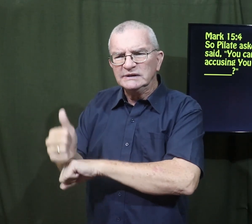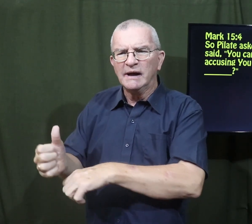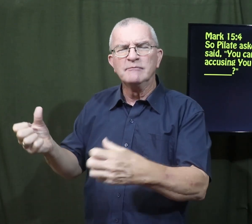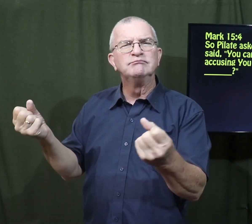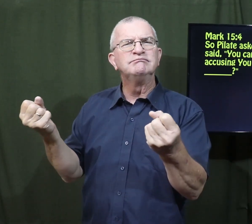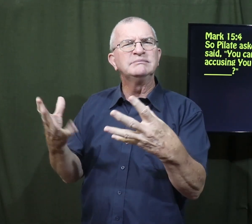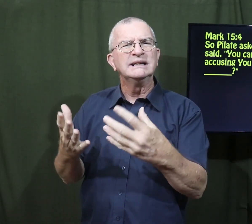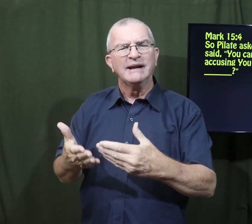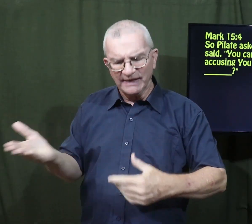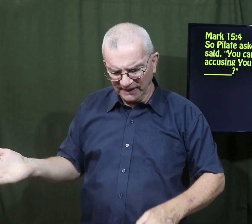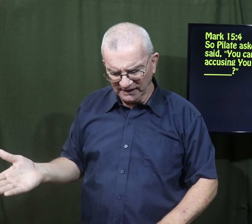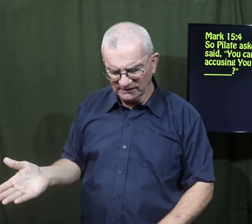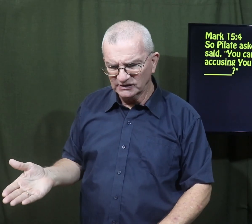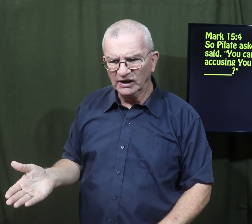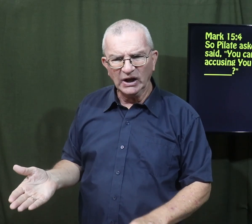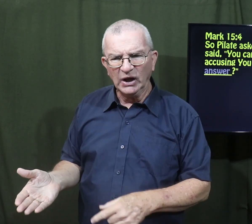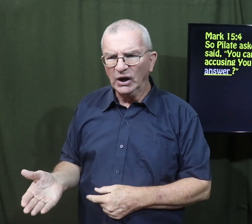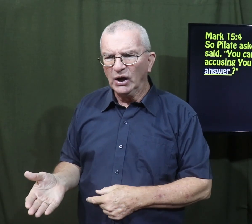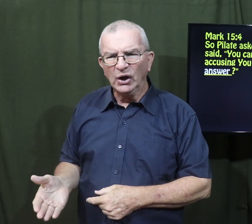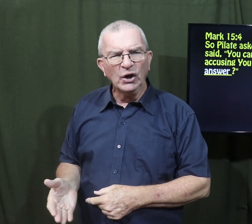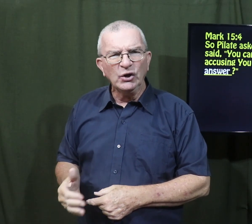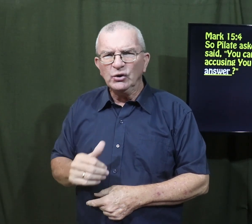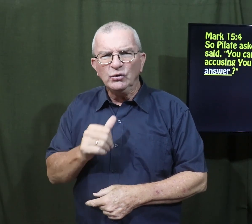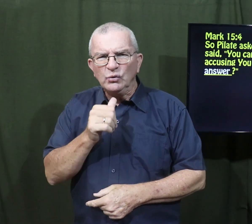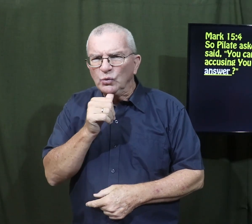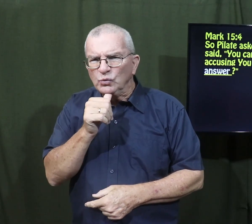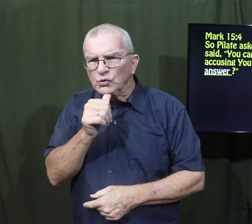are accusing you of many things.